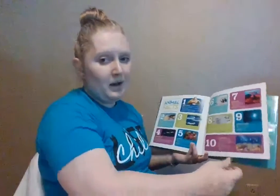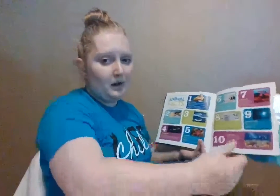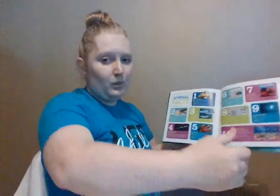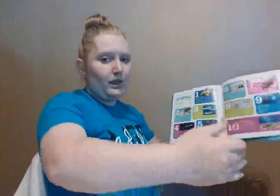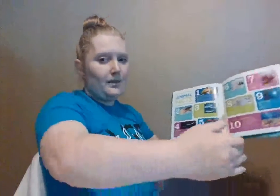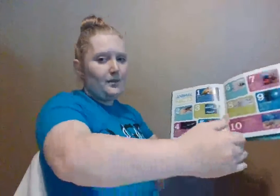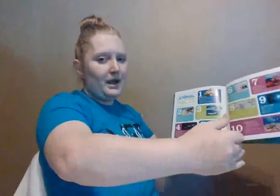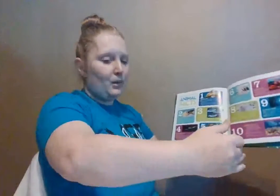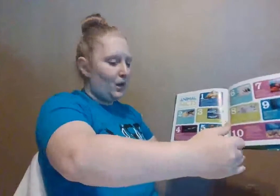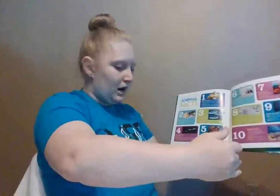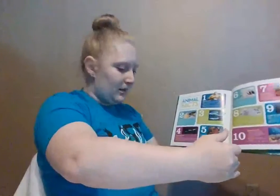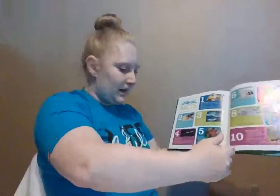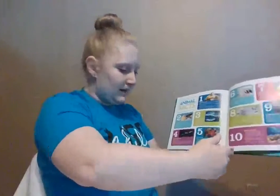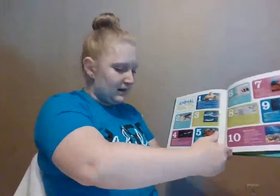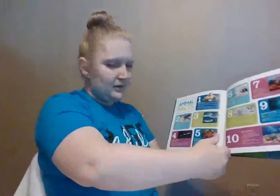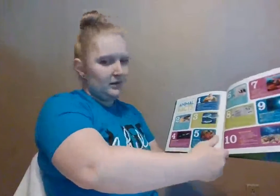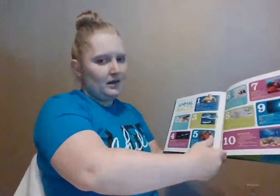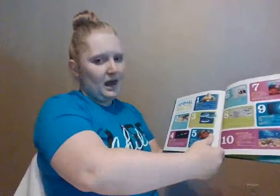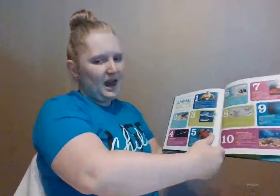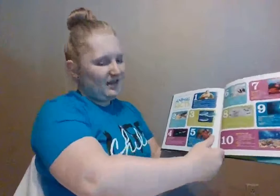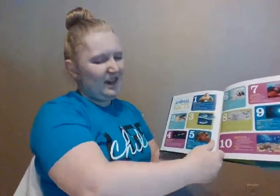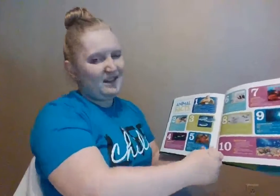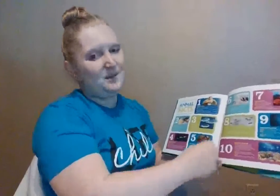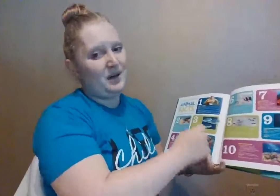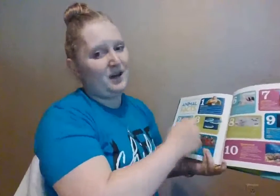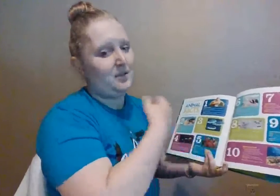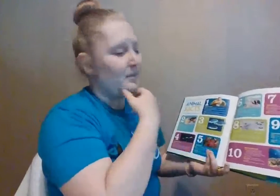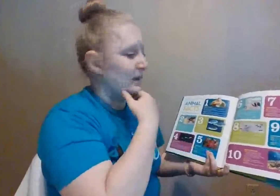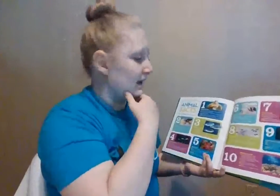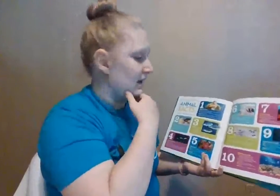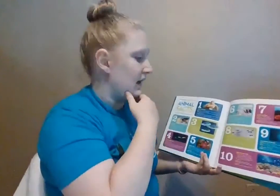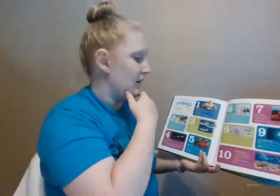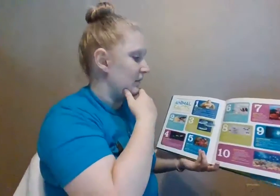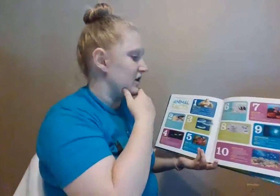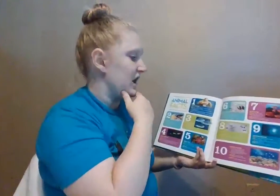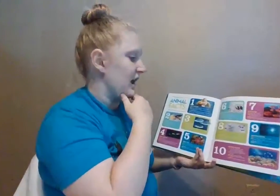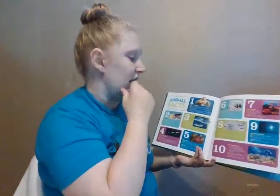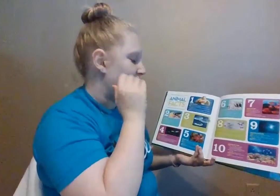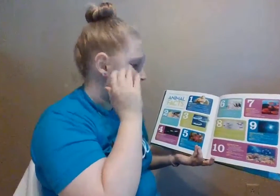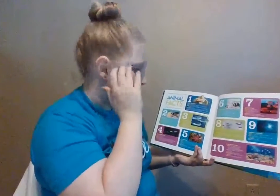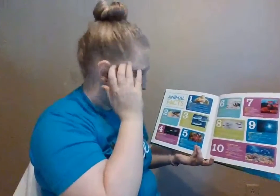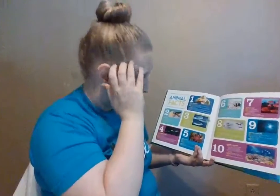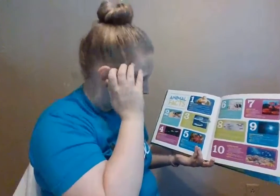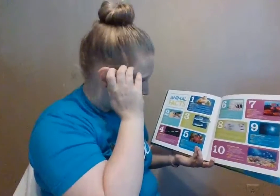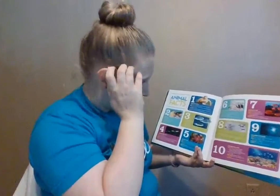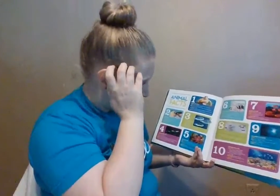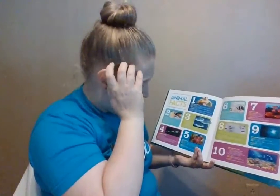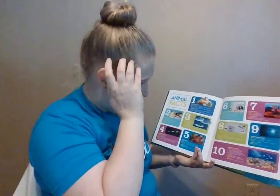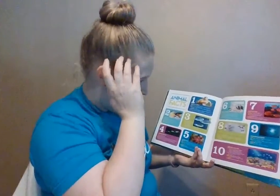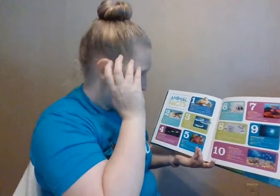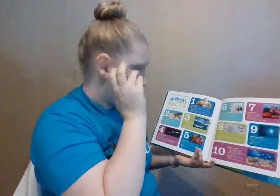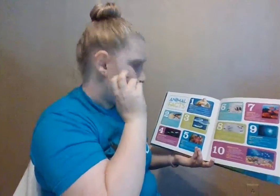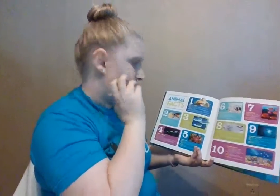a really big watermelon, and that's about how much a Adelie penguin